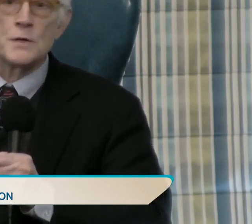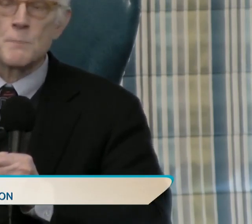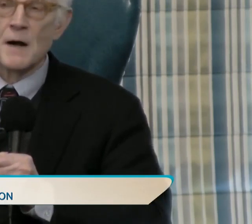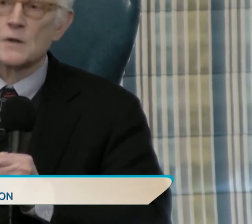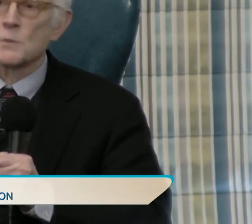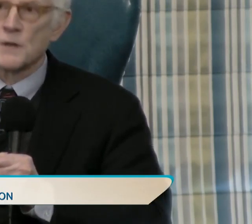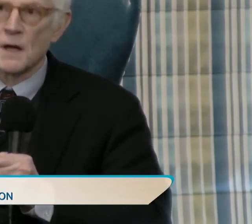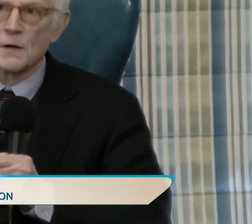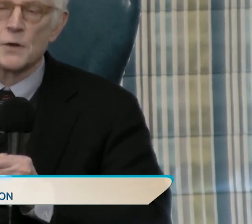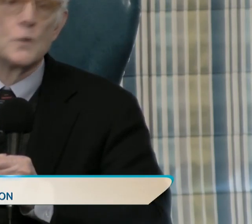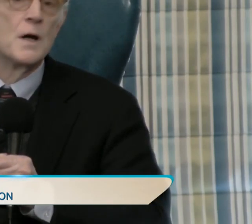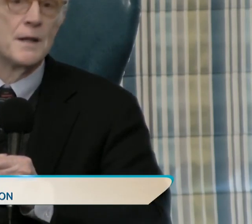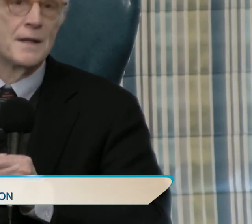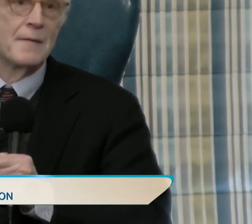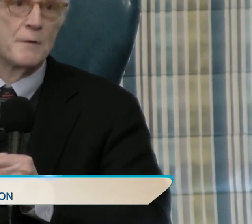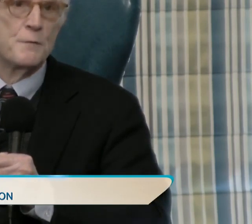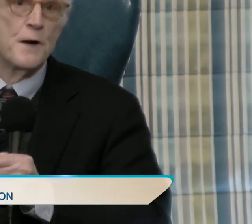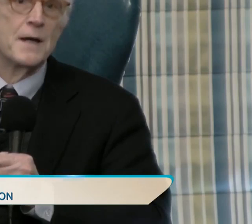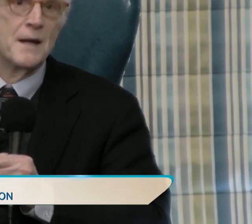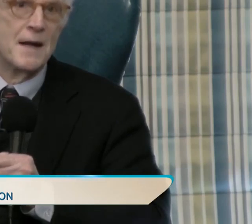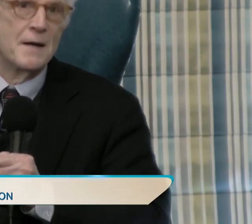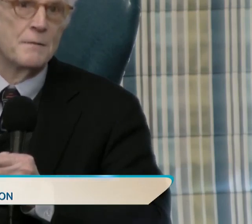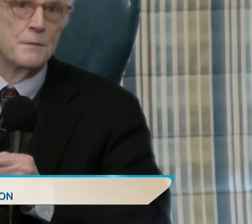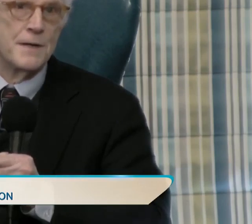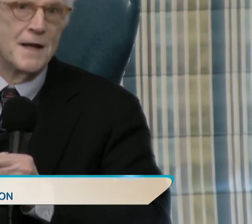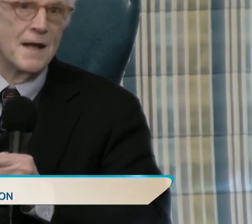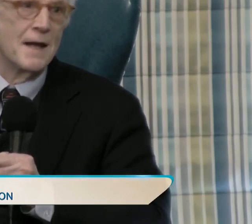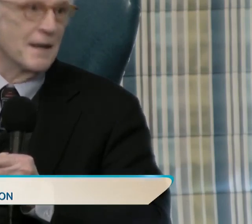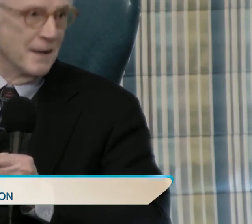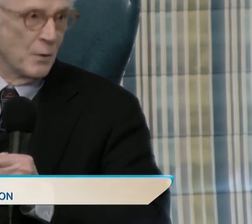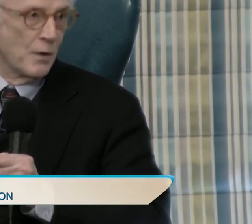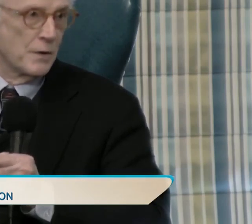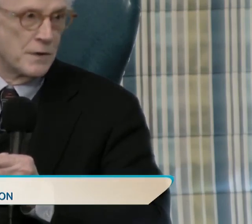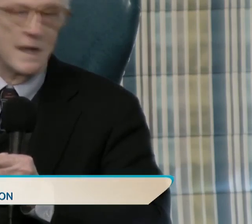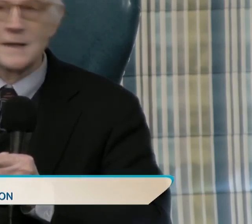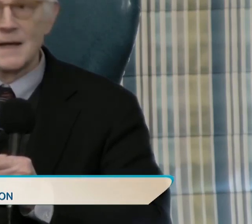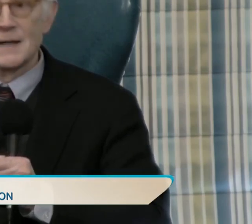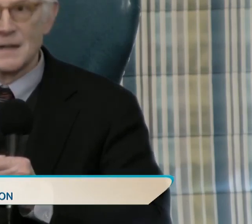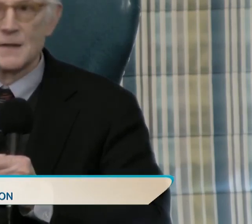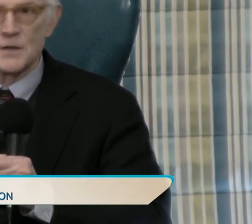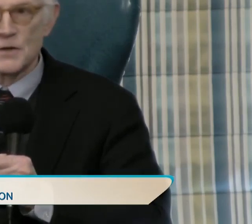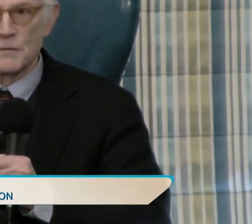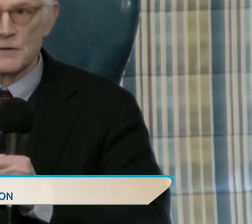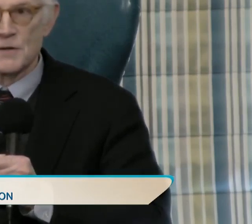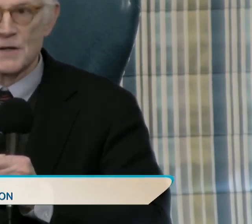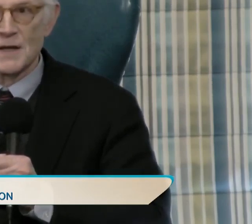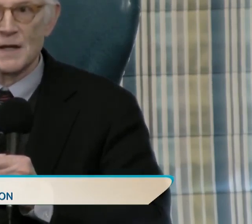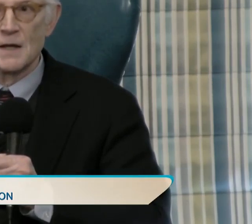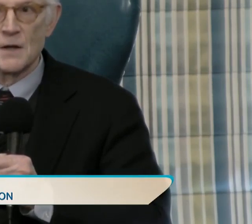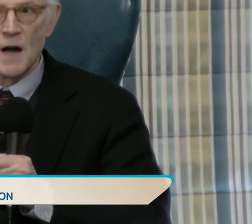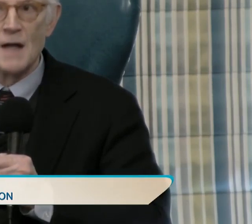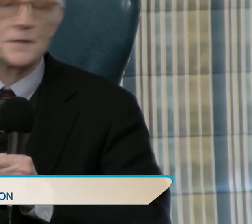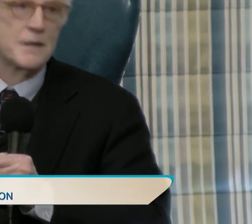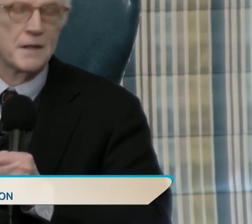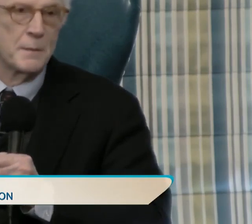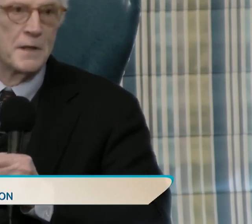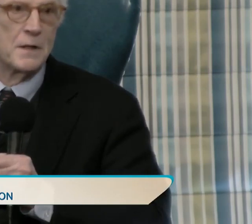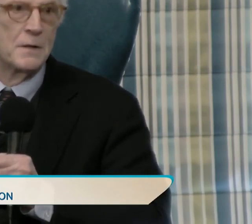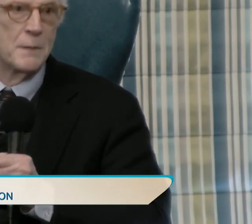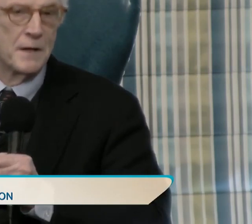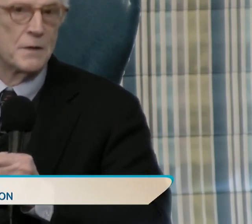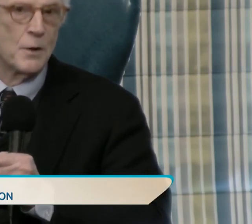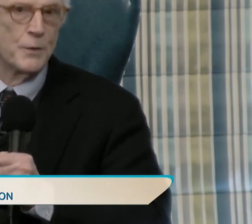And most parents will tell you that they have to fight every day in order to get that kid the services that they need. They're